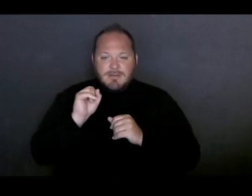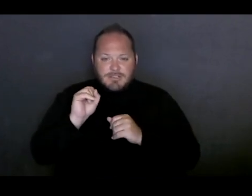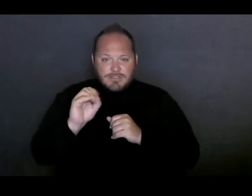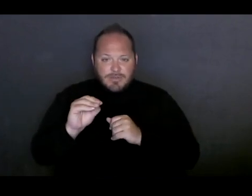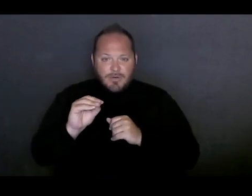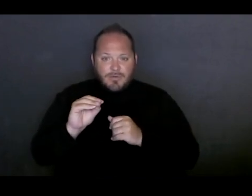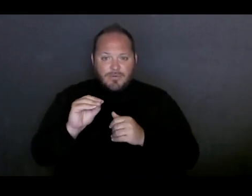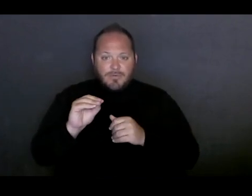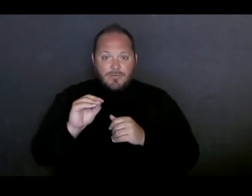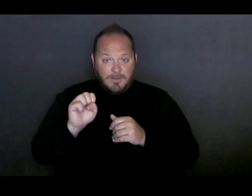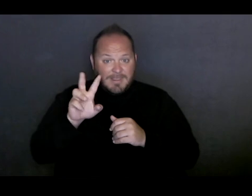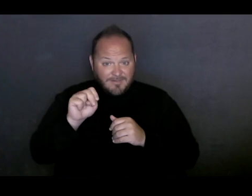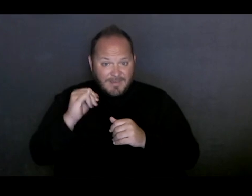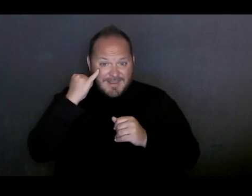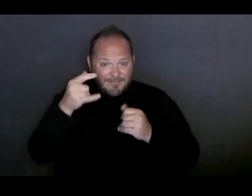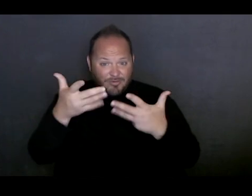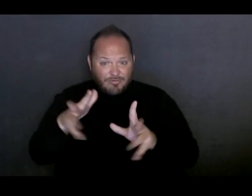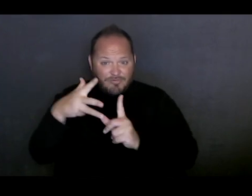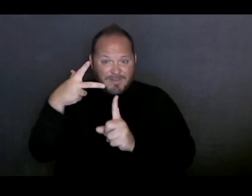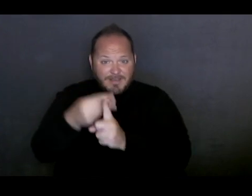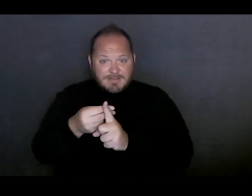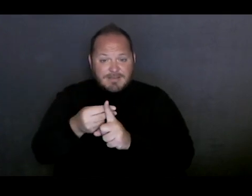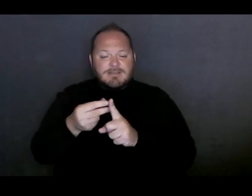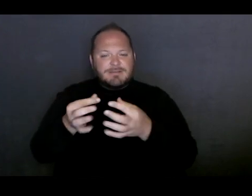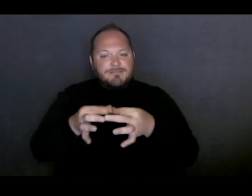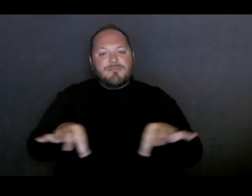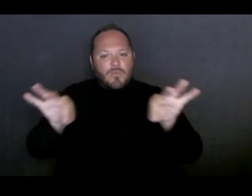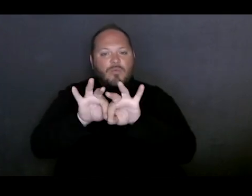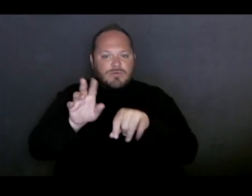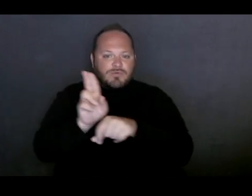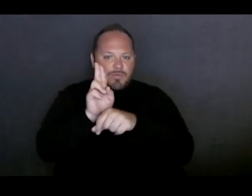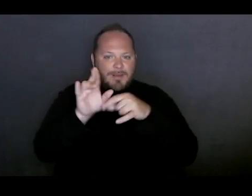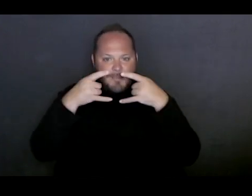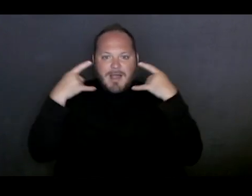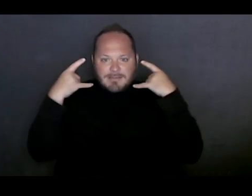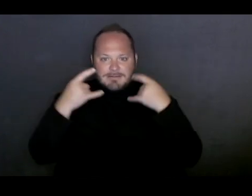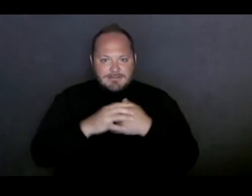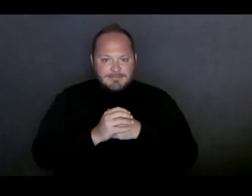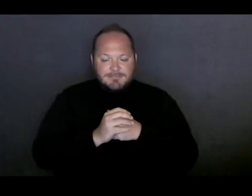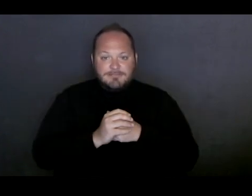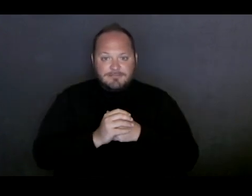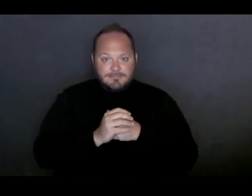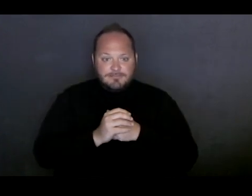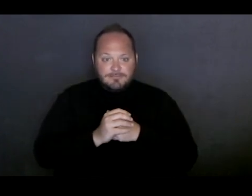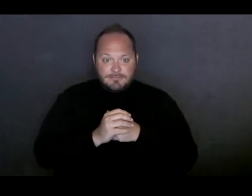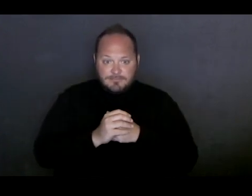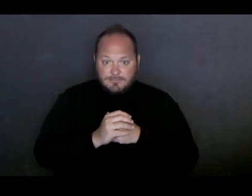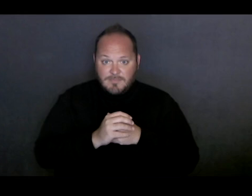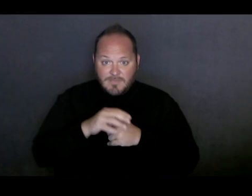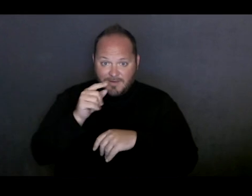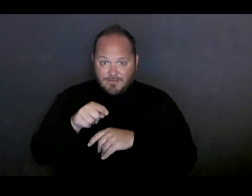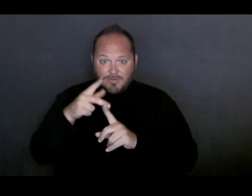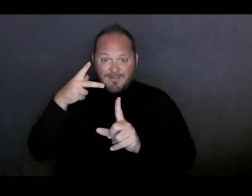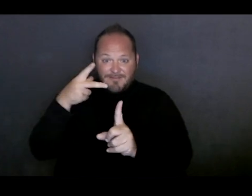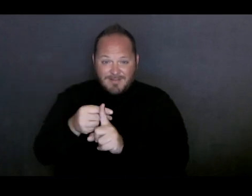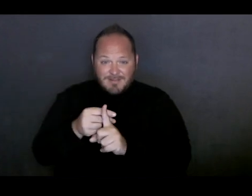vaccinated, it's really important to wear a mask because if you do get infected, I hope it's a very, very, very mild infection that maybe